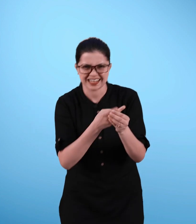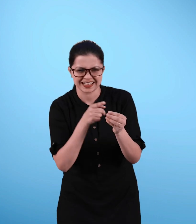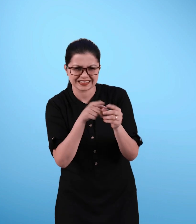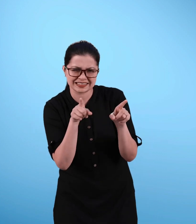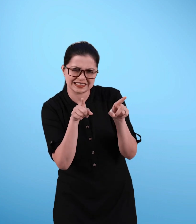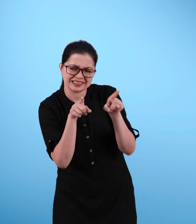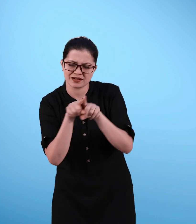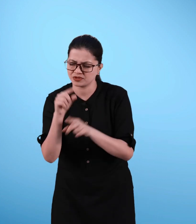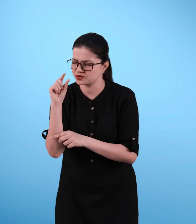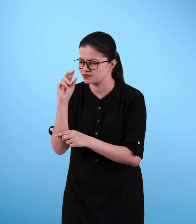lemon.